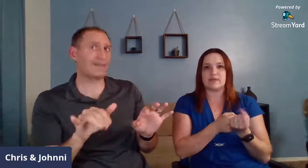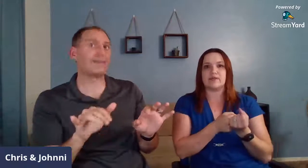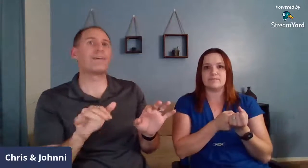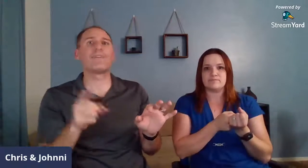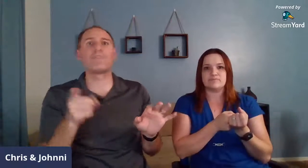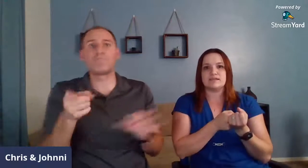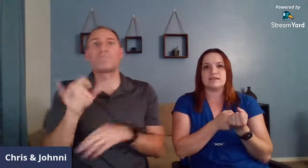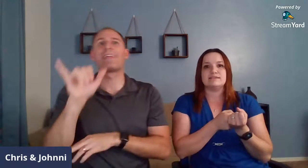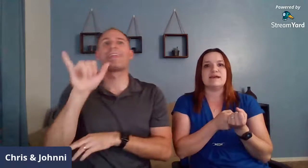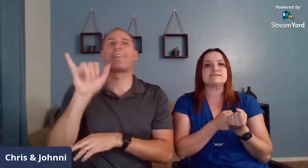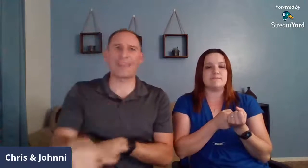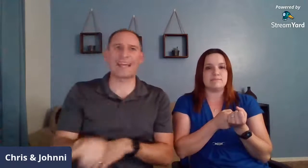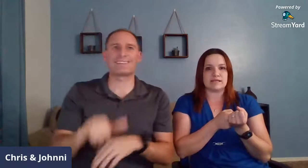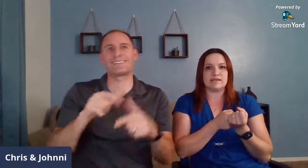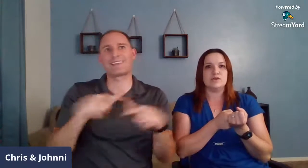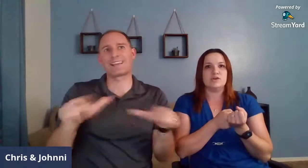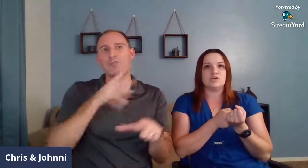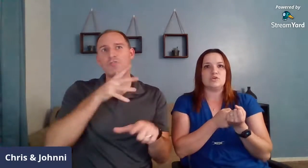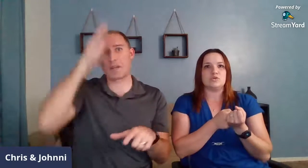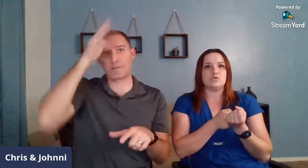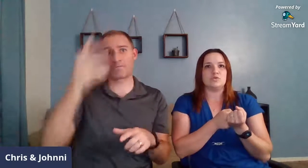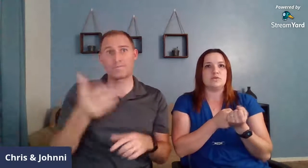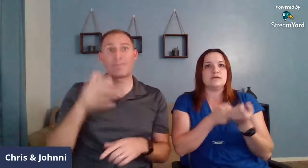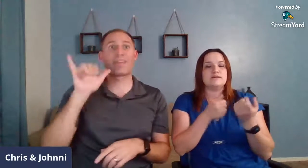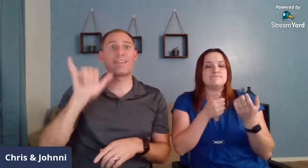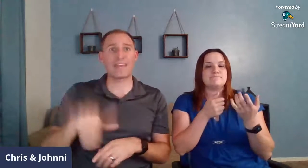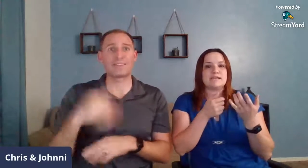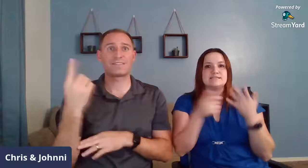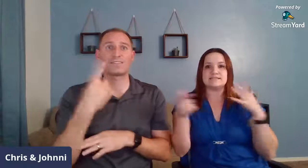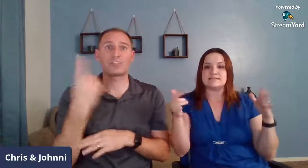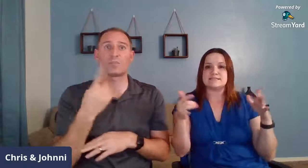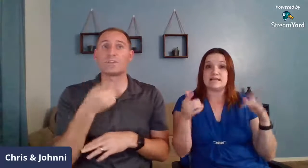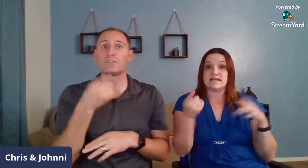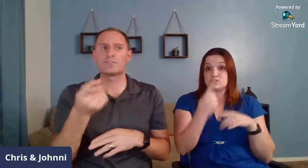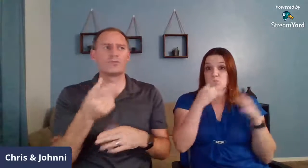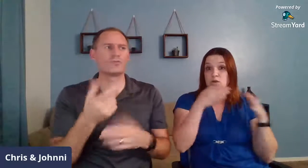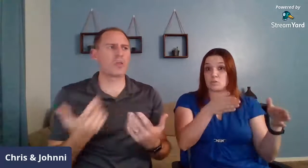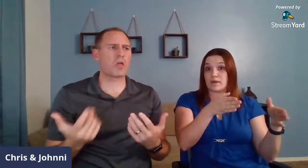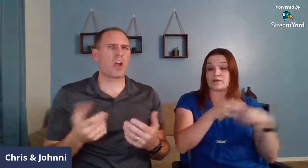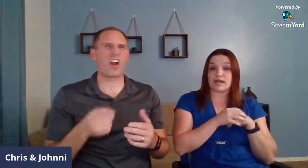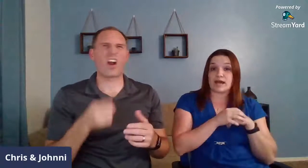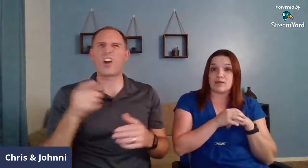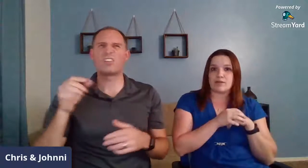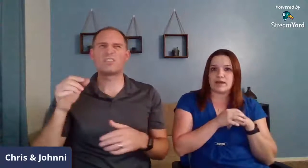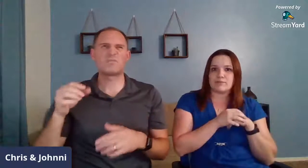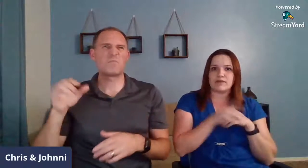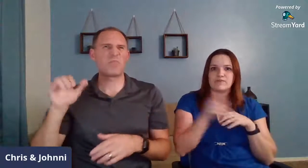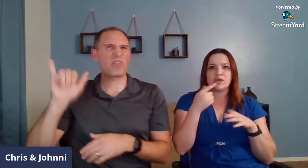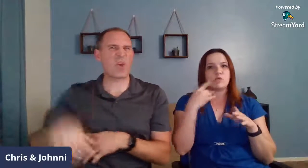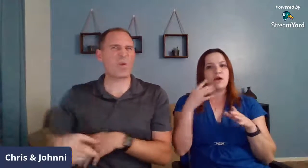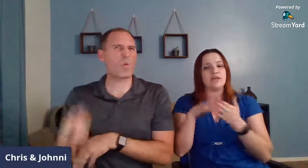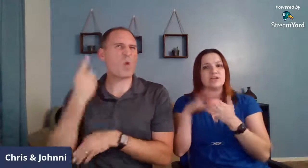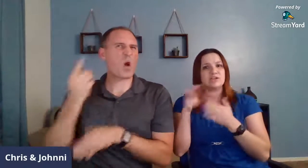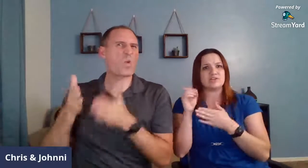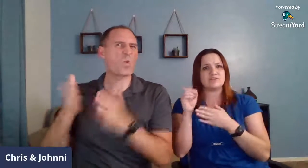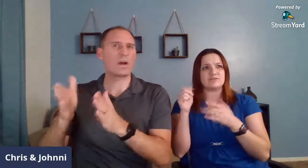parent. That's somebody who isn't going to say it's one way or the highway. But if you're like, well, I learned it from